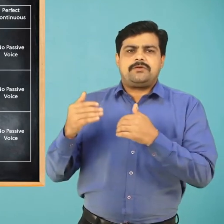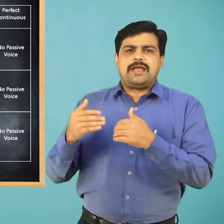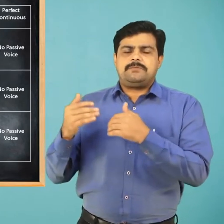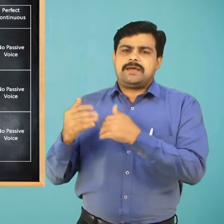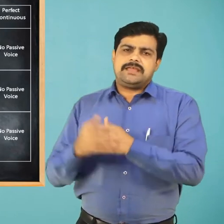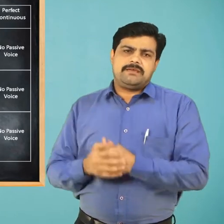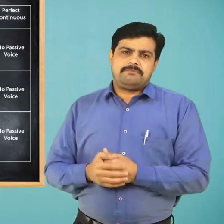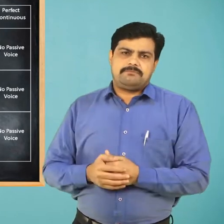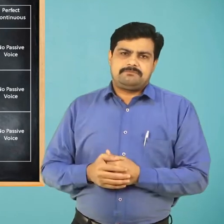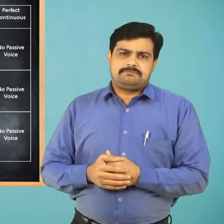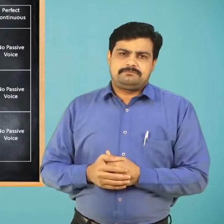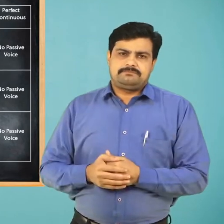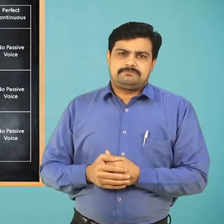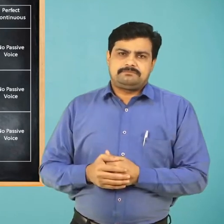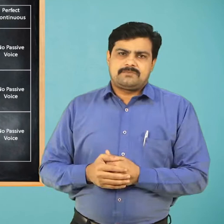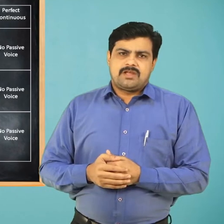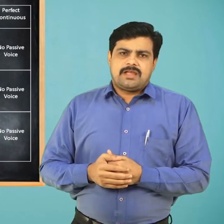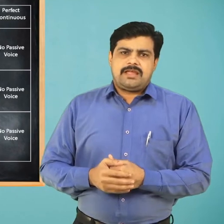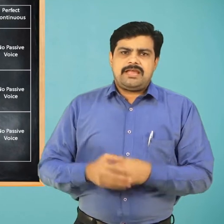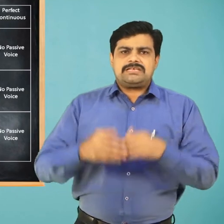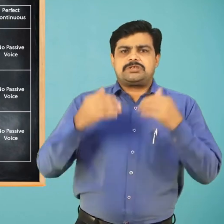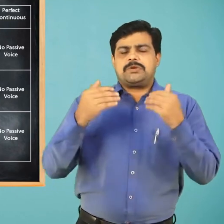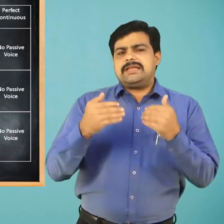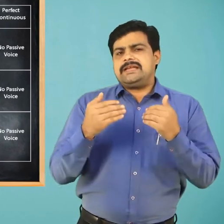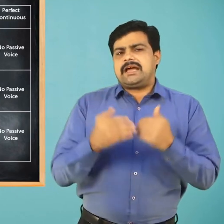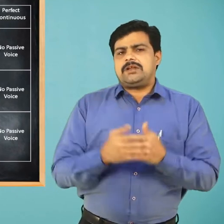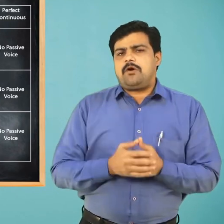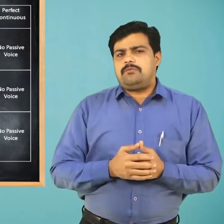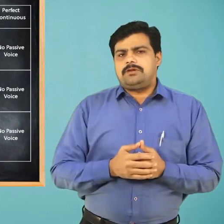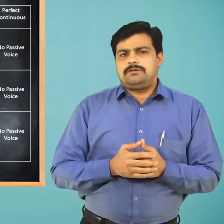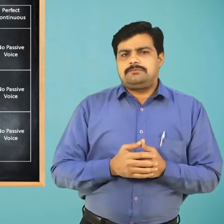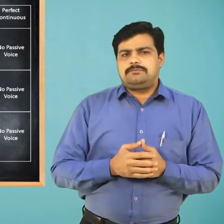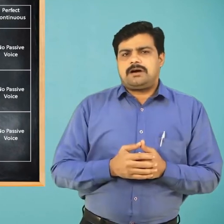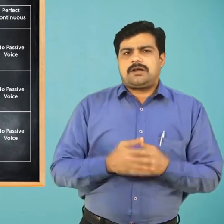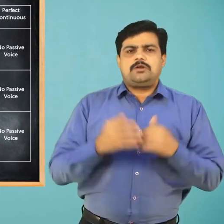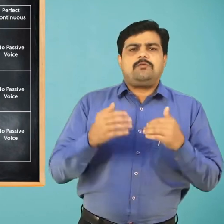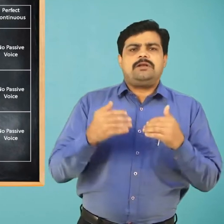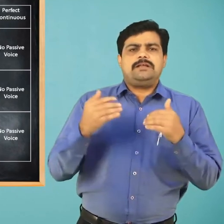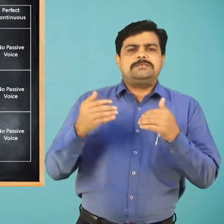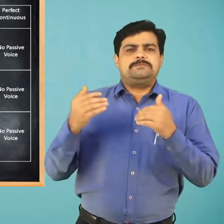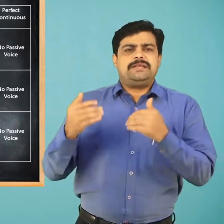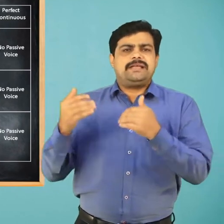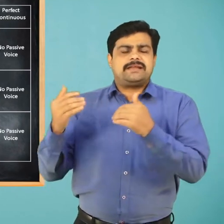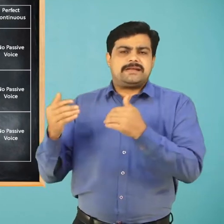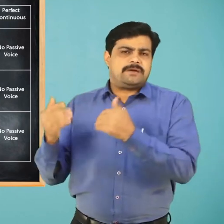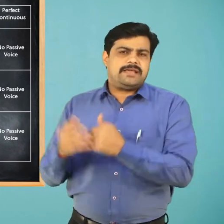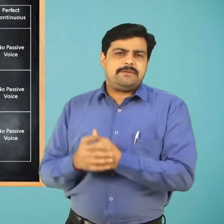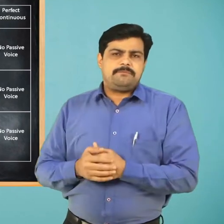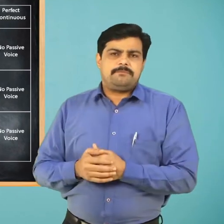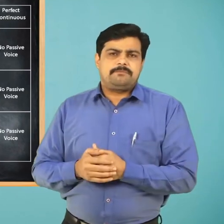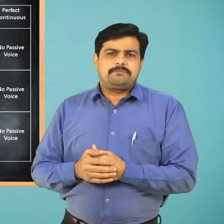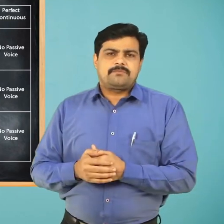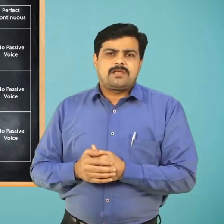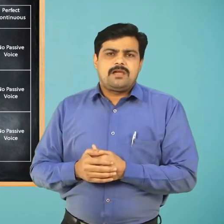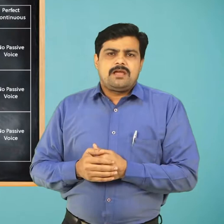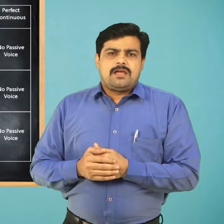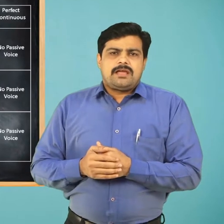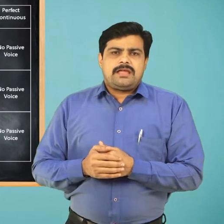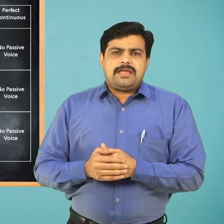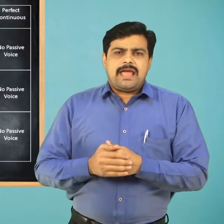read by him. He is reading a novel is being read by him. He